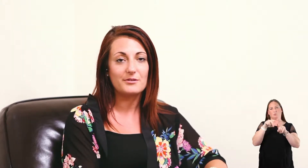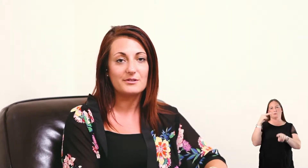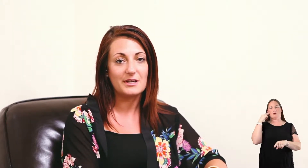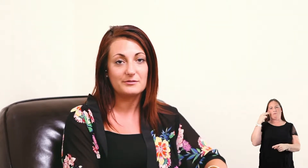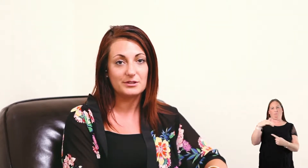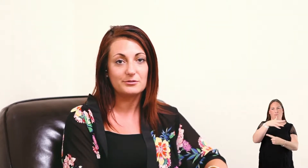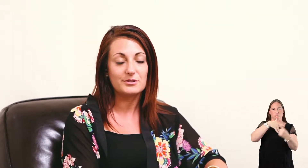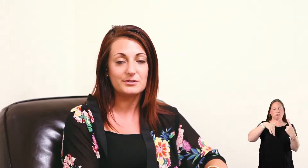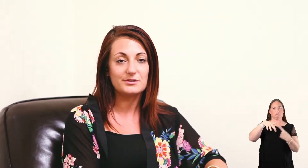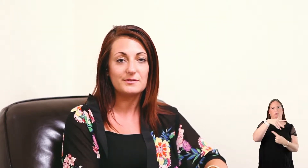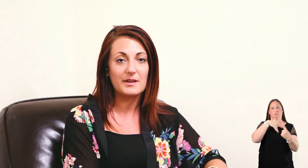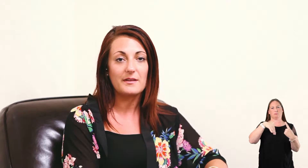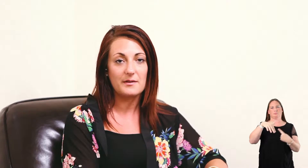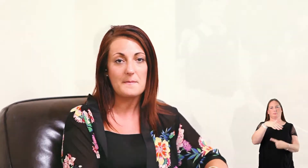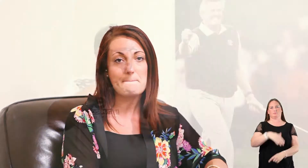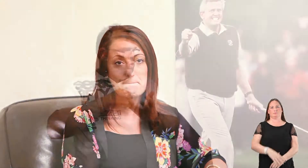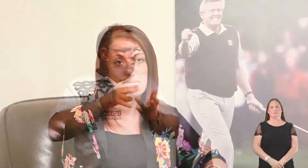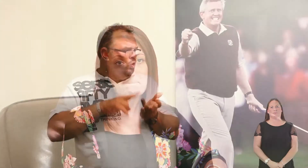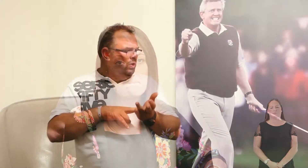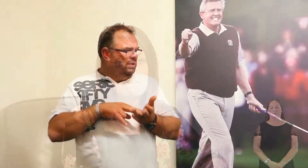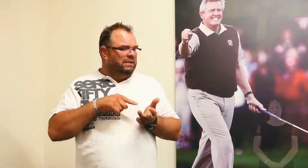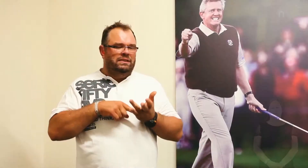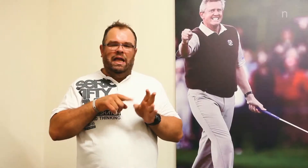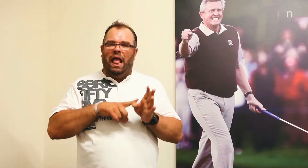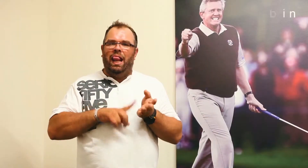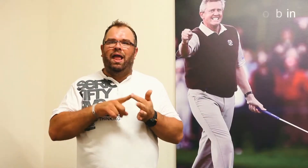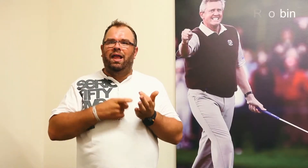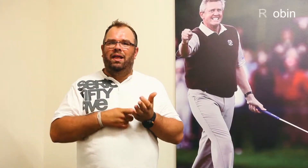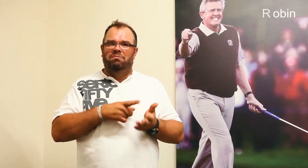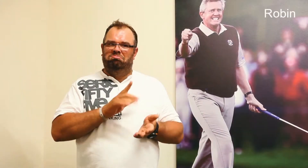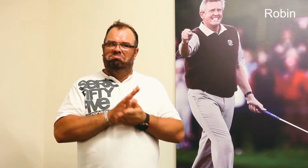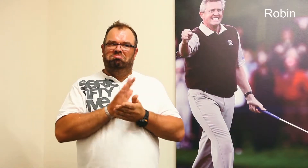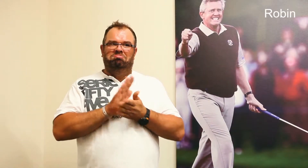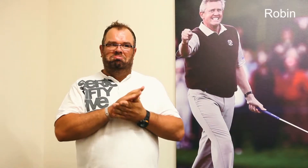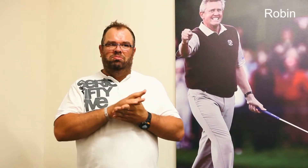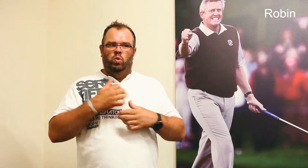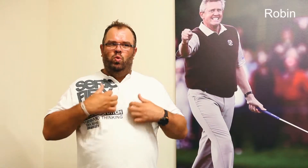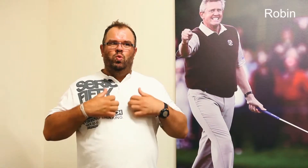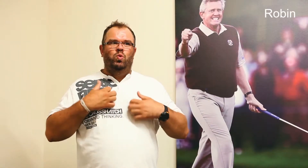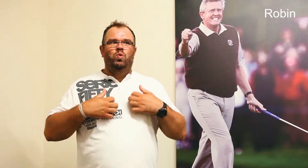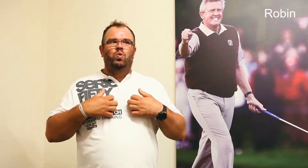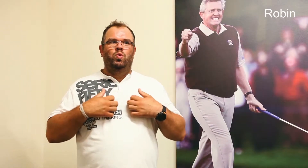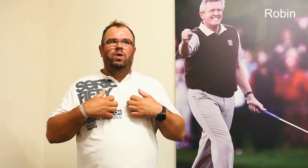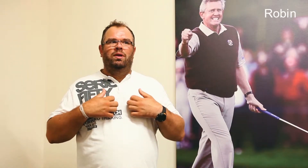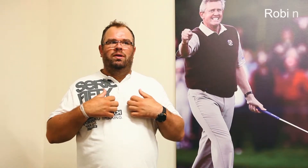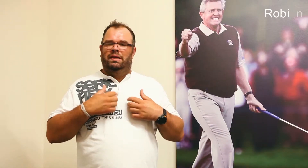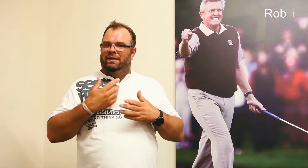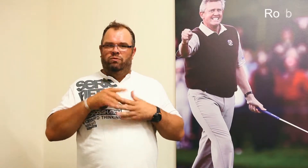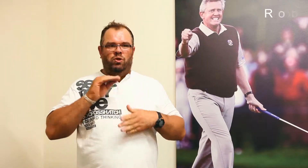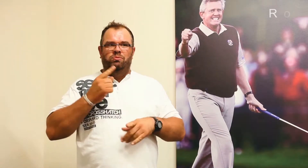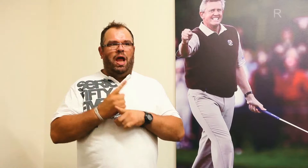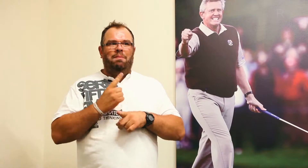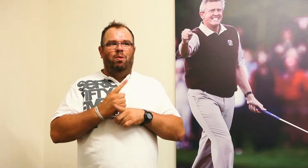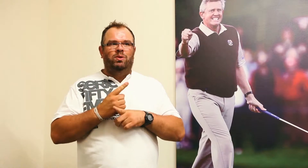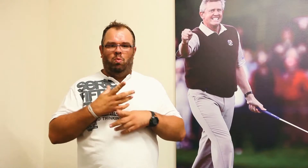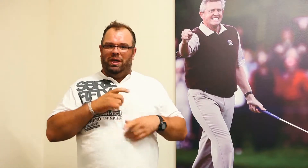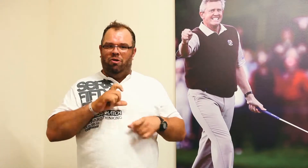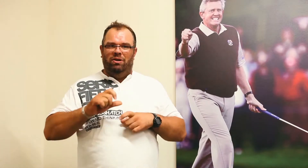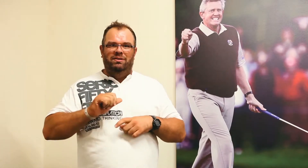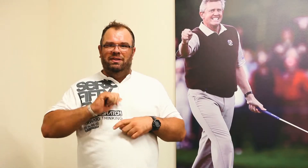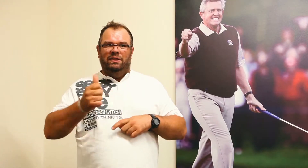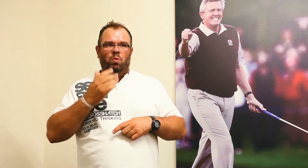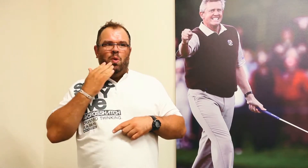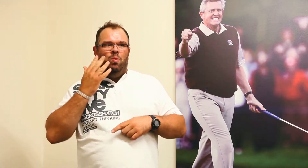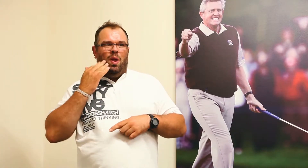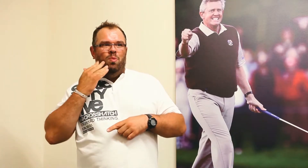be around other deaf children and stuff like that. My youngest son, Tyler, he seems to have really enjoyed it, very enthusiastic